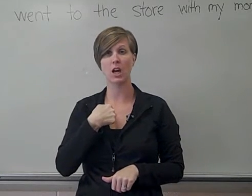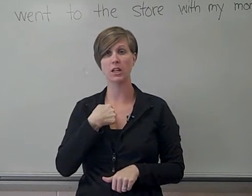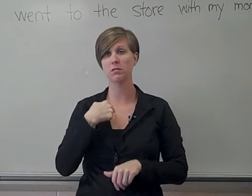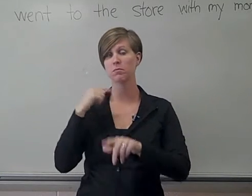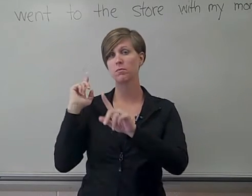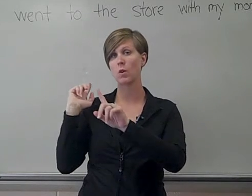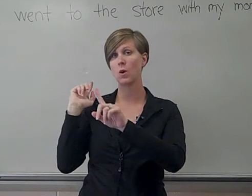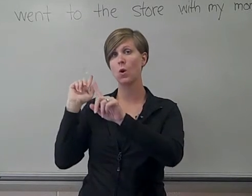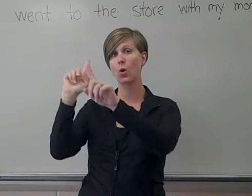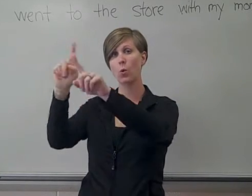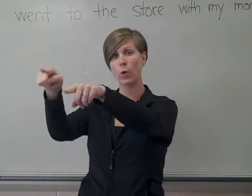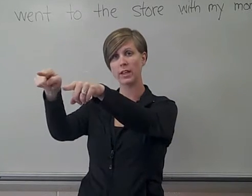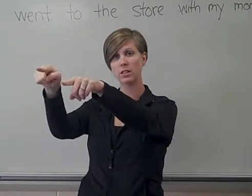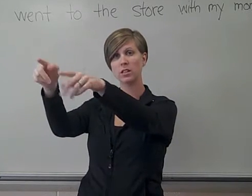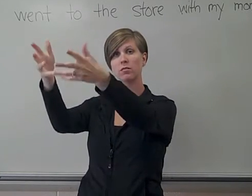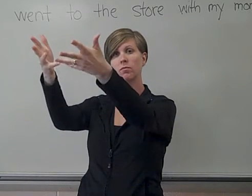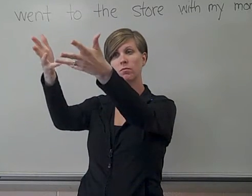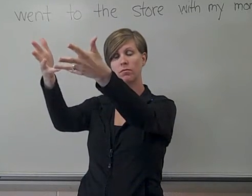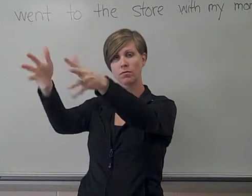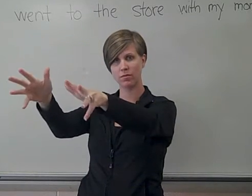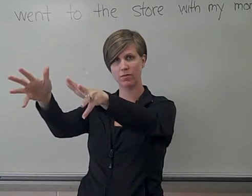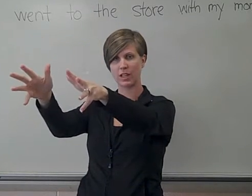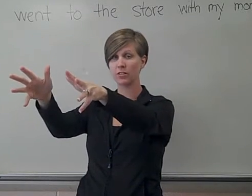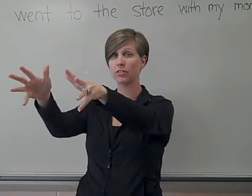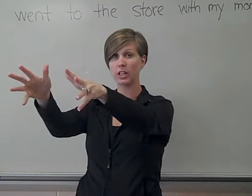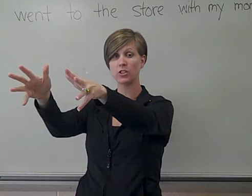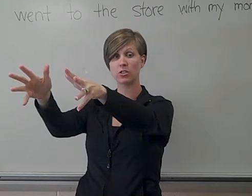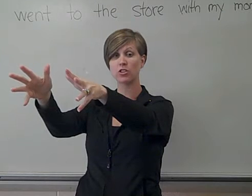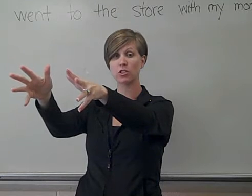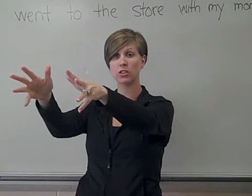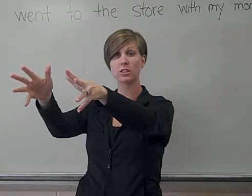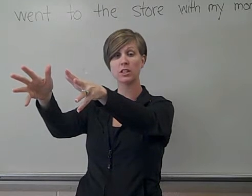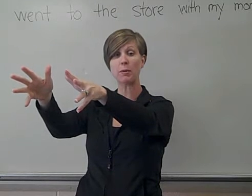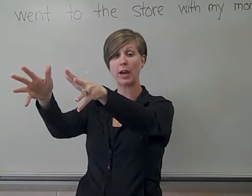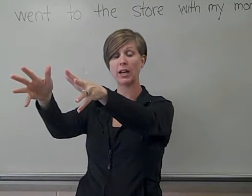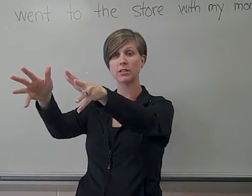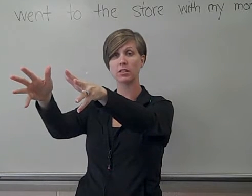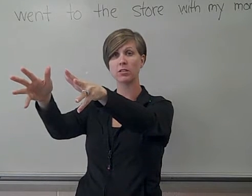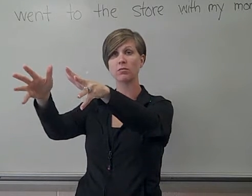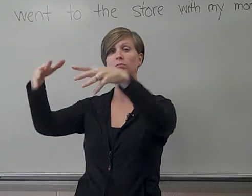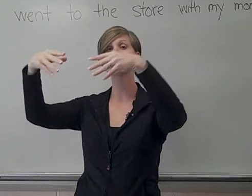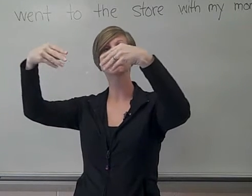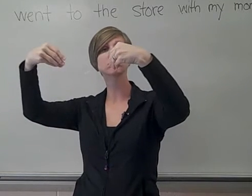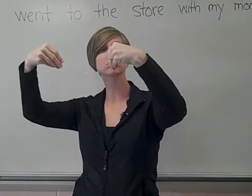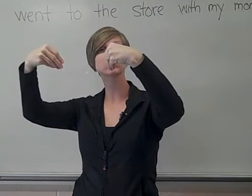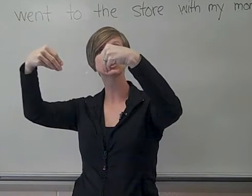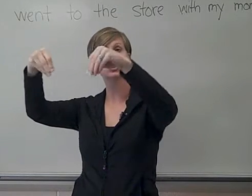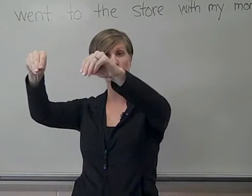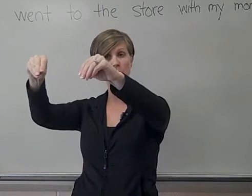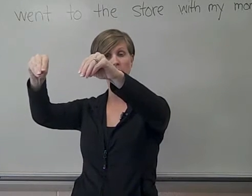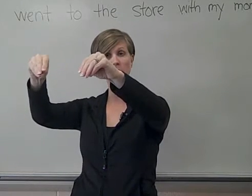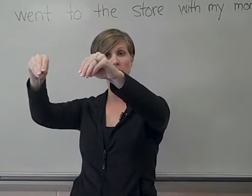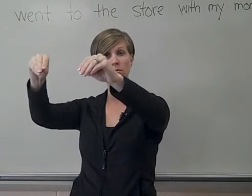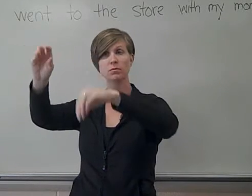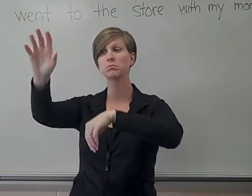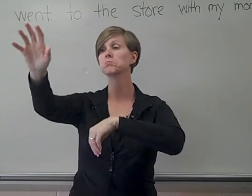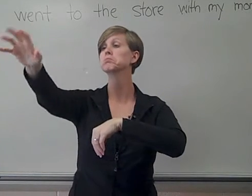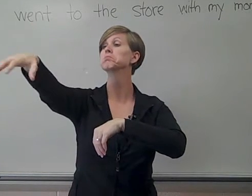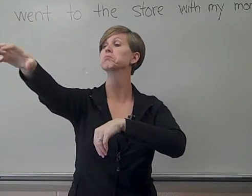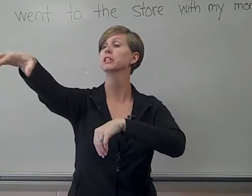I went, that's finished, so that shows it's in the past. Store, there's